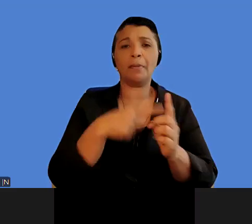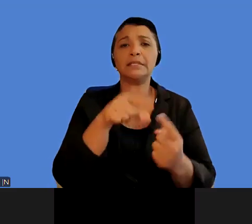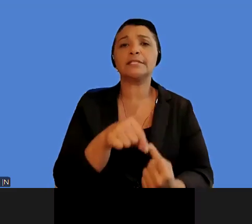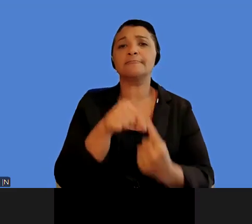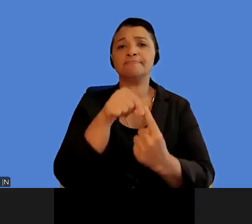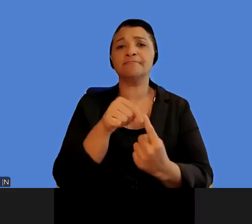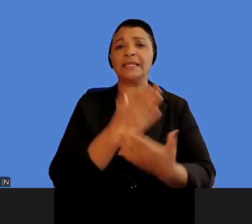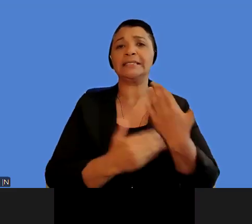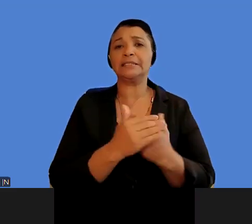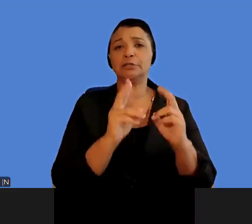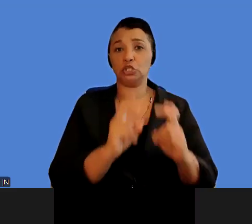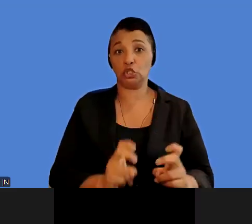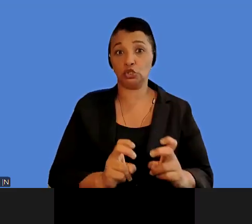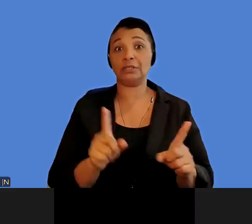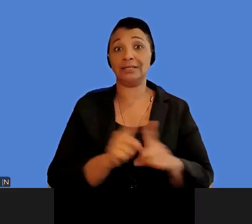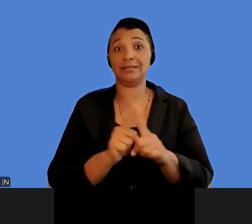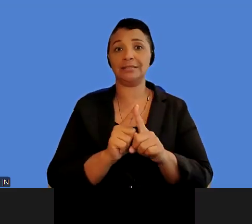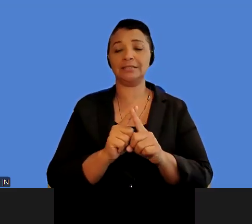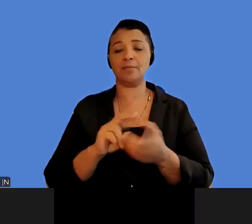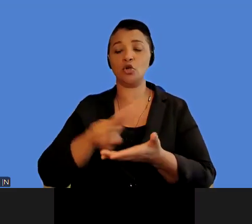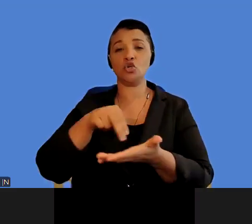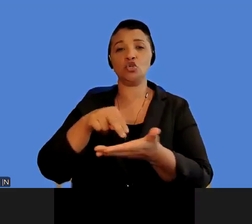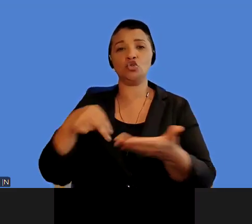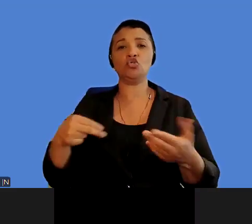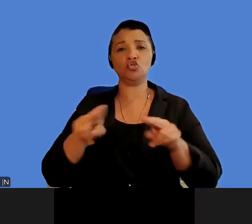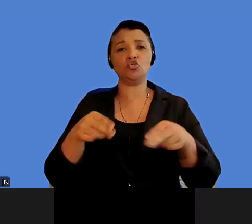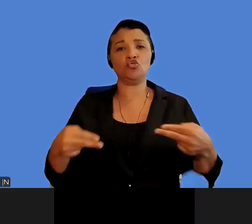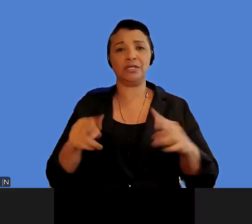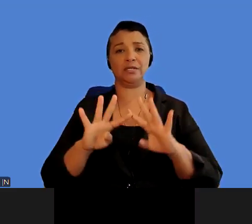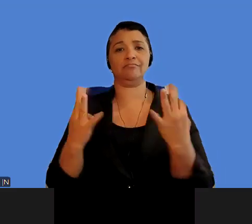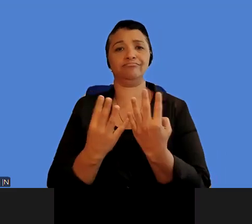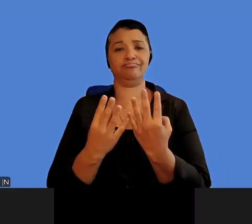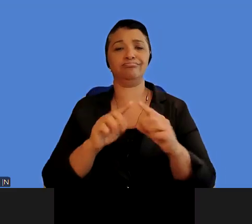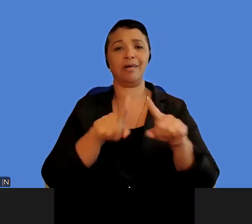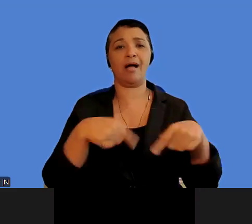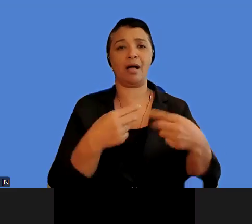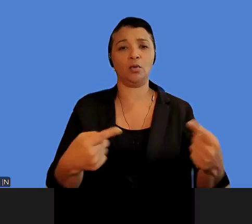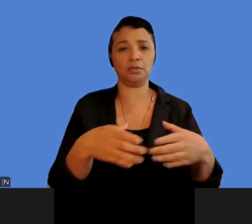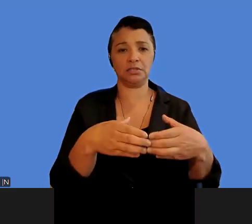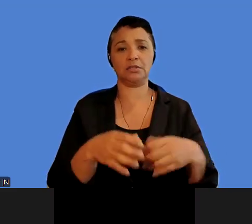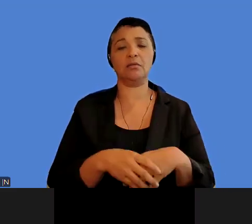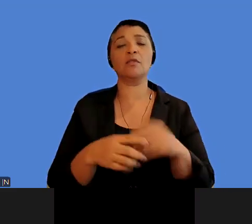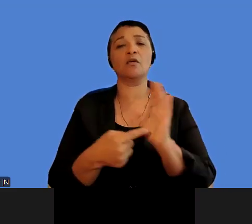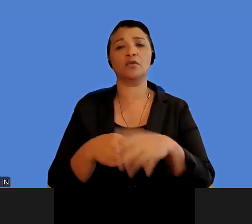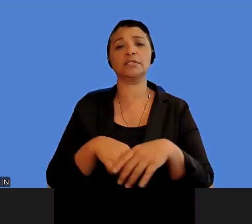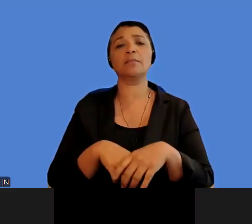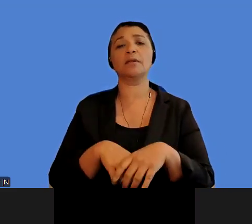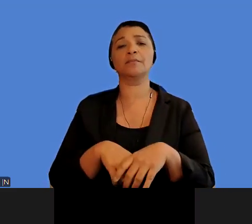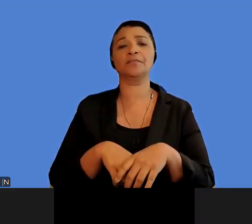the treaty body councils of the United Nations, so including the Committee on the Elimination of